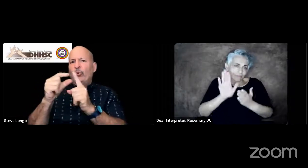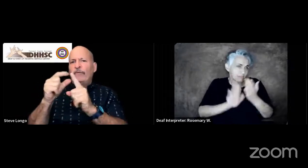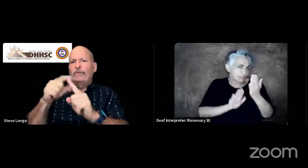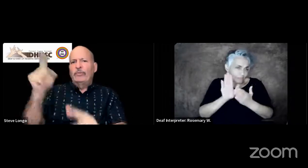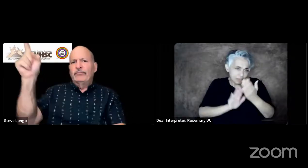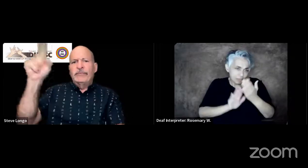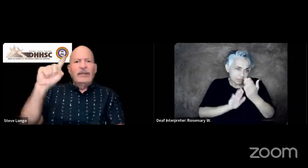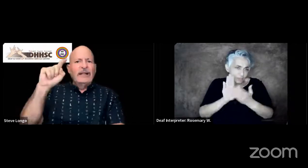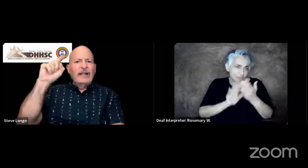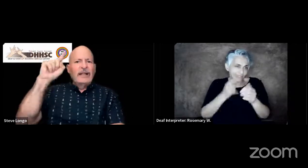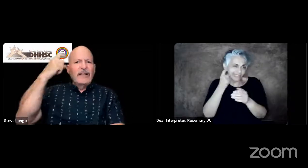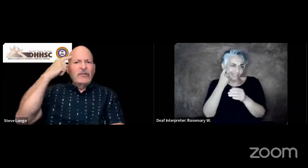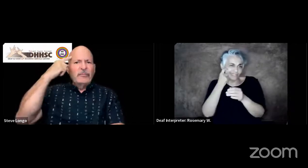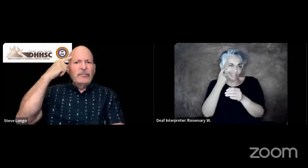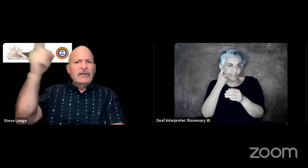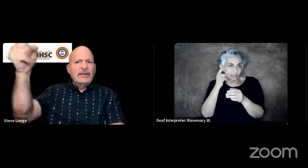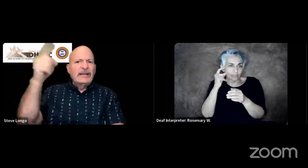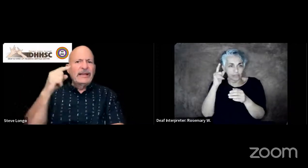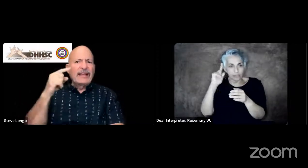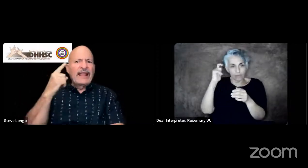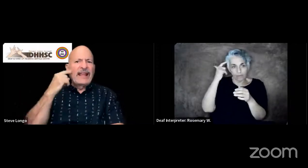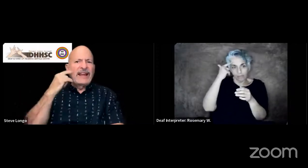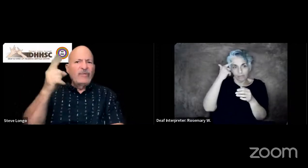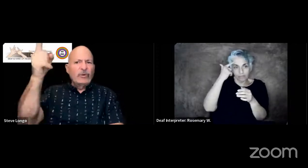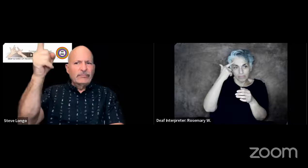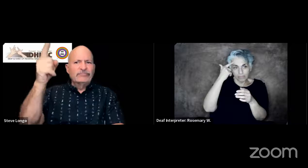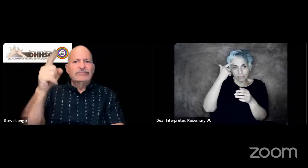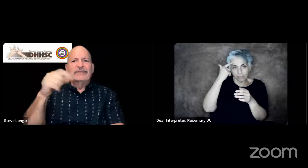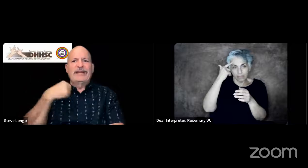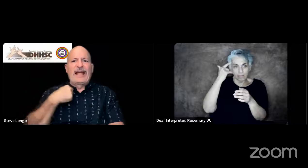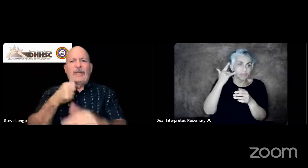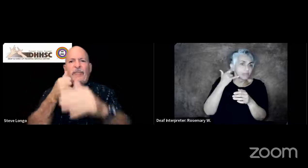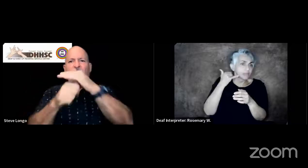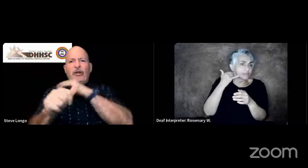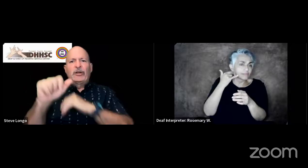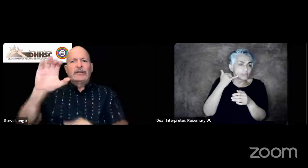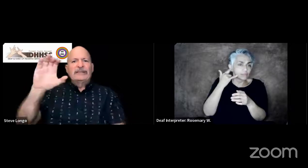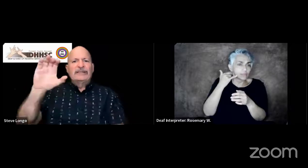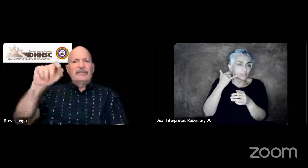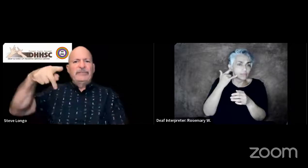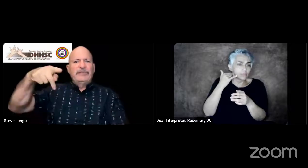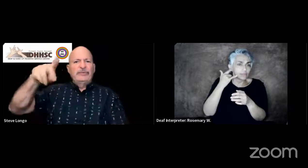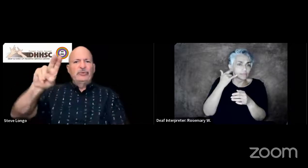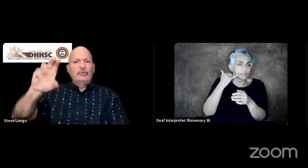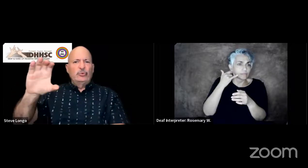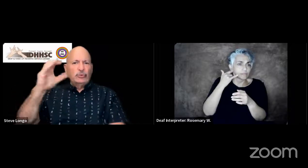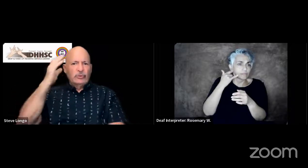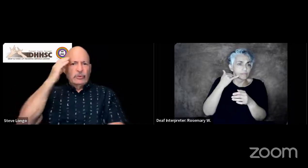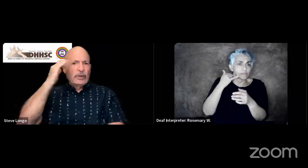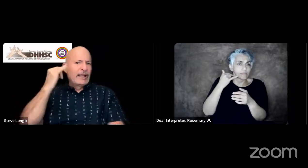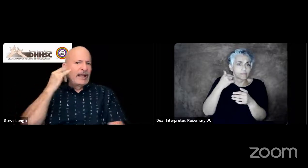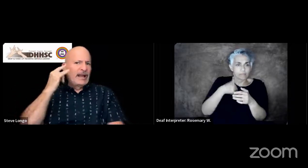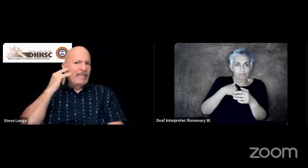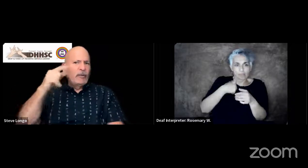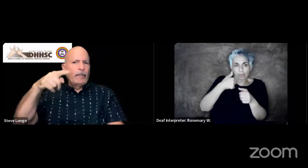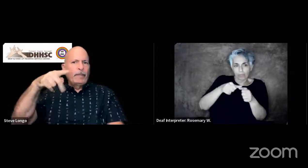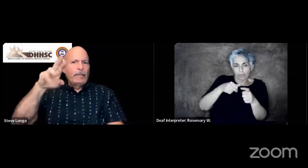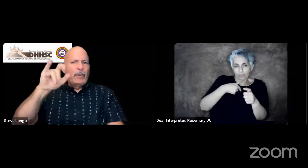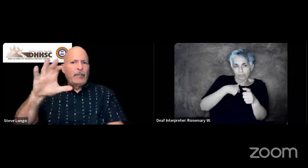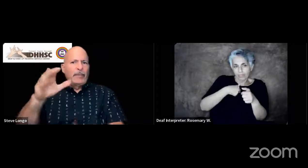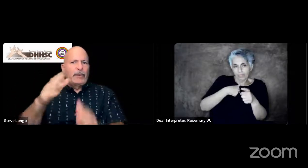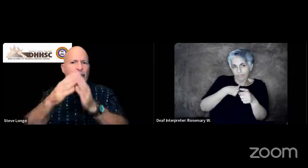to schedule face-to-face meeting. We just got word from the governor from the state, because